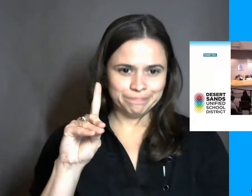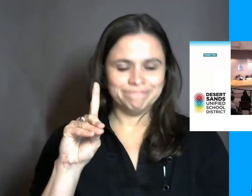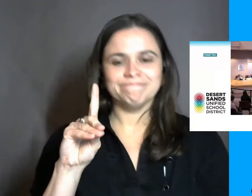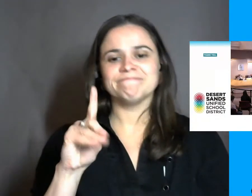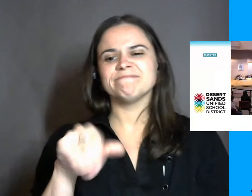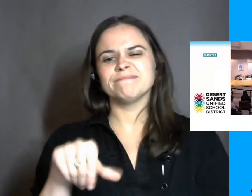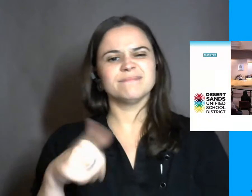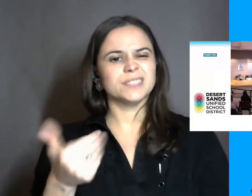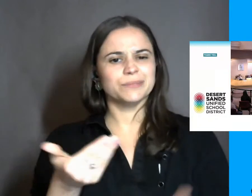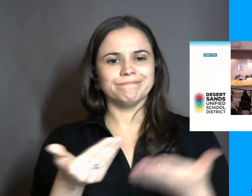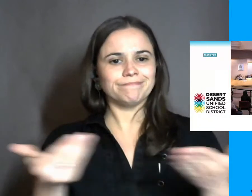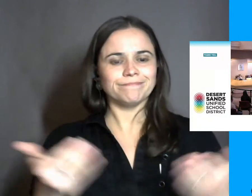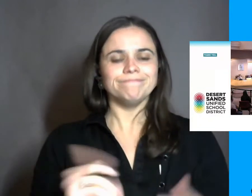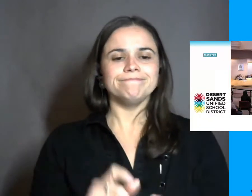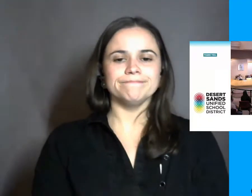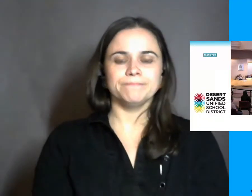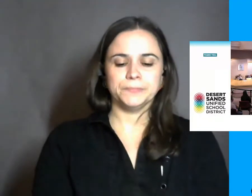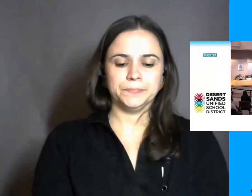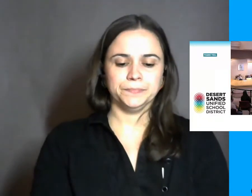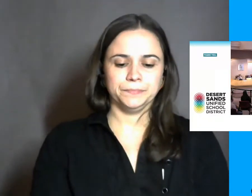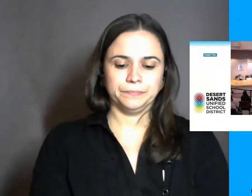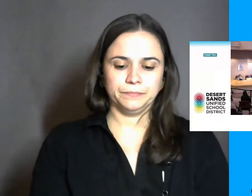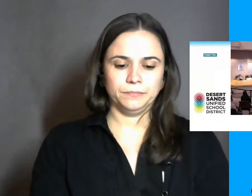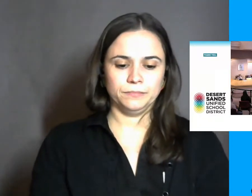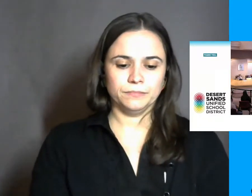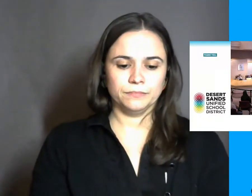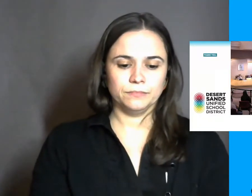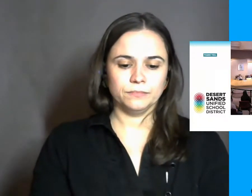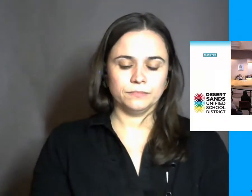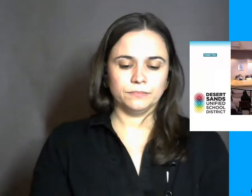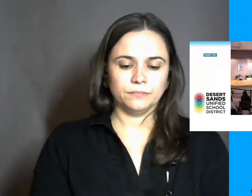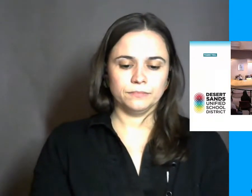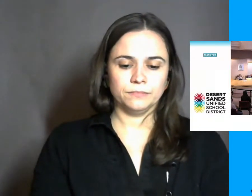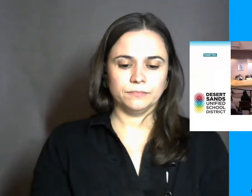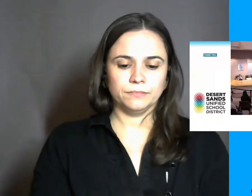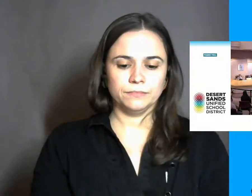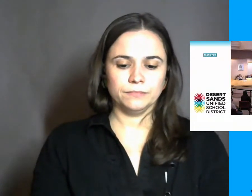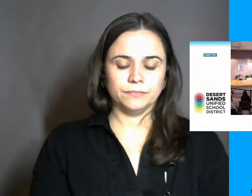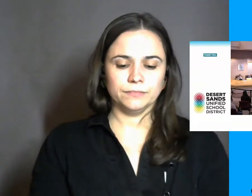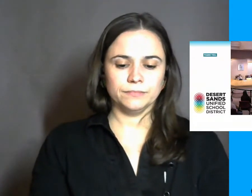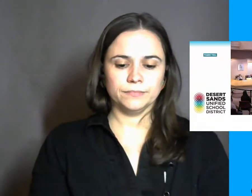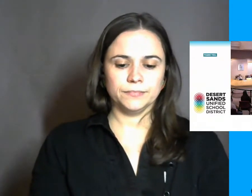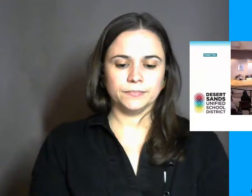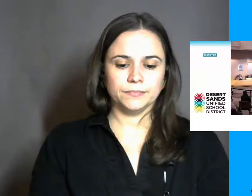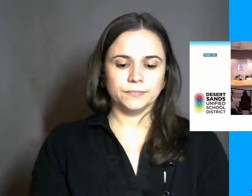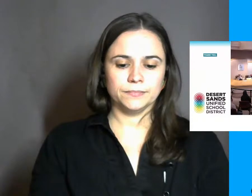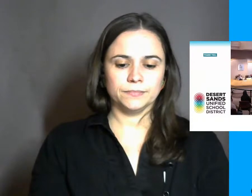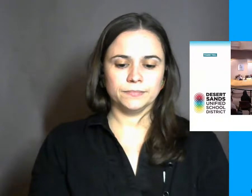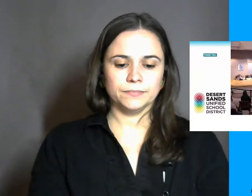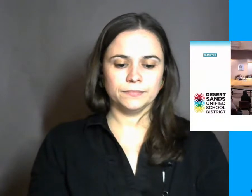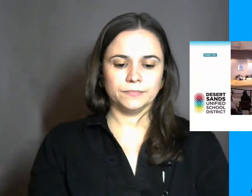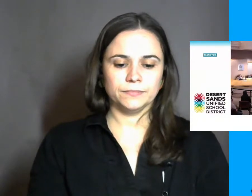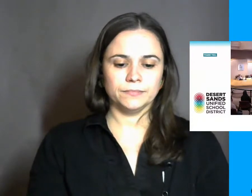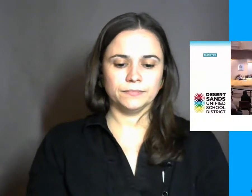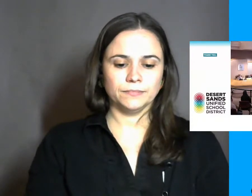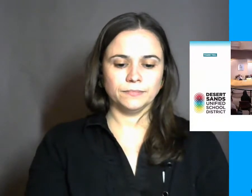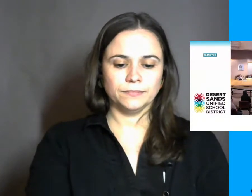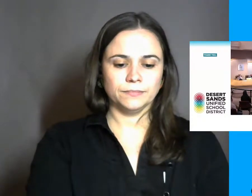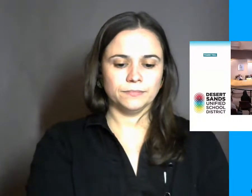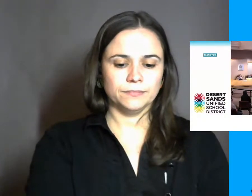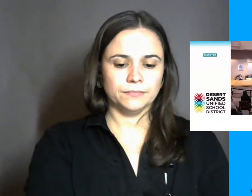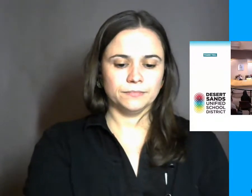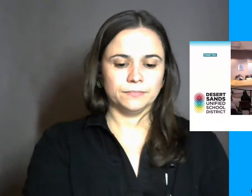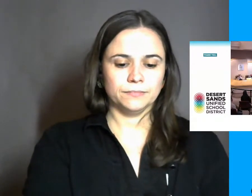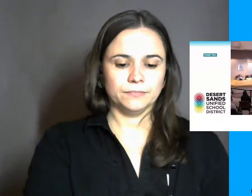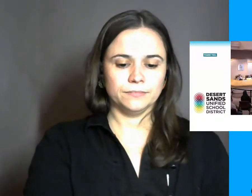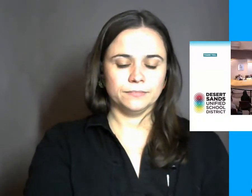And unfortunately, it's like your house where you do this, fix this, and then a couple of months later, a year later, or 2 years